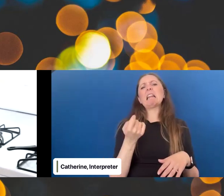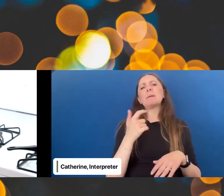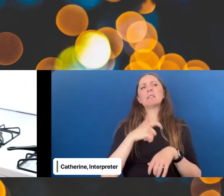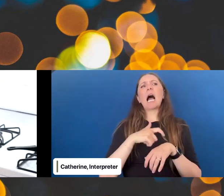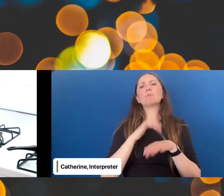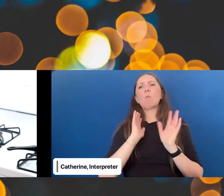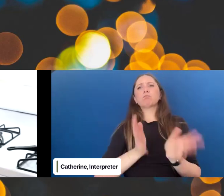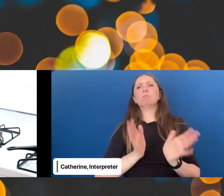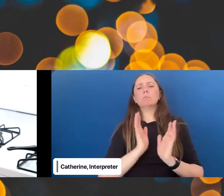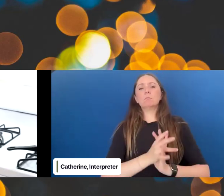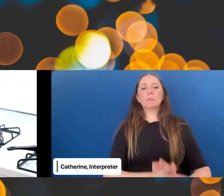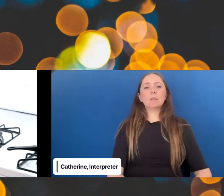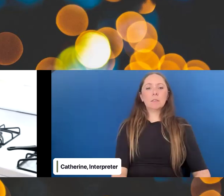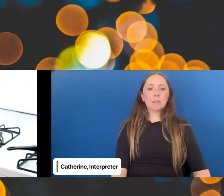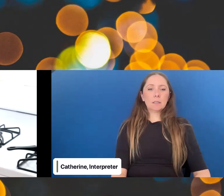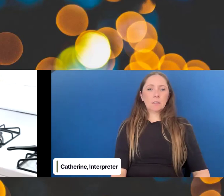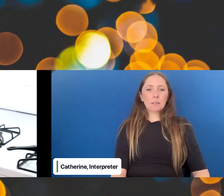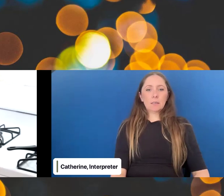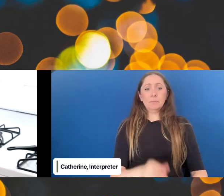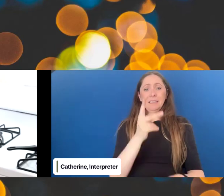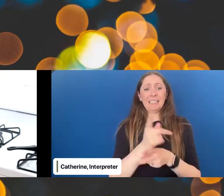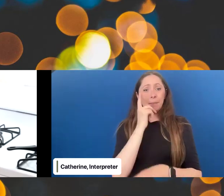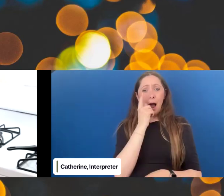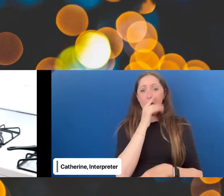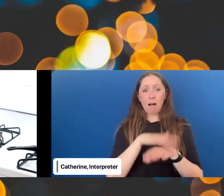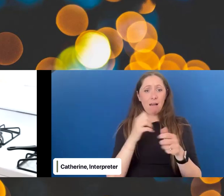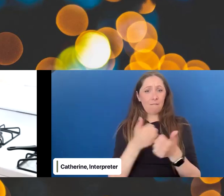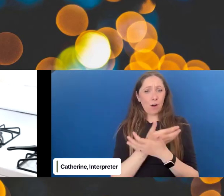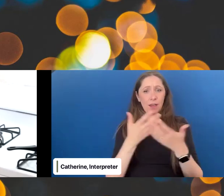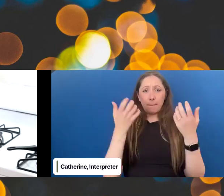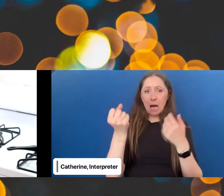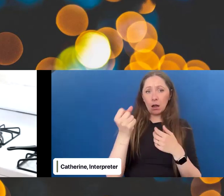time. So keep an eye on everything, the milk, this.